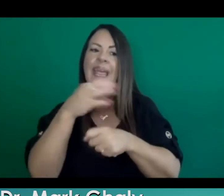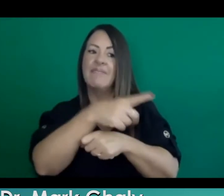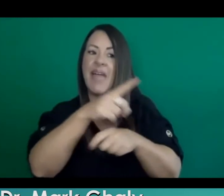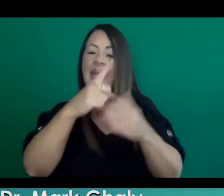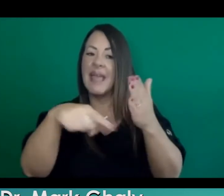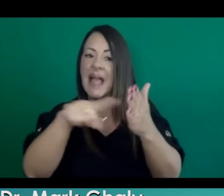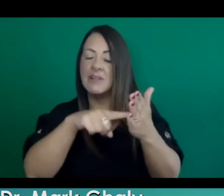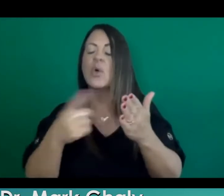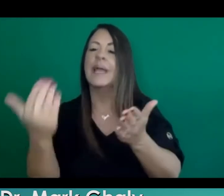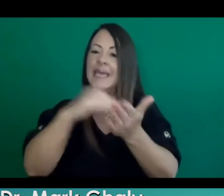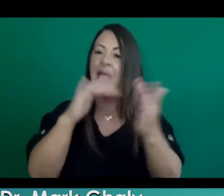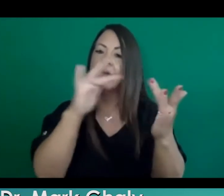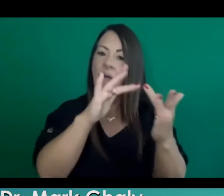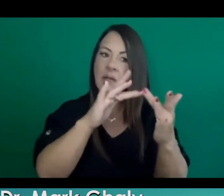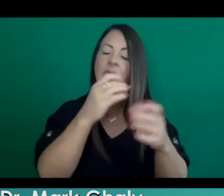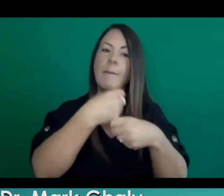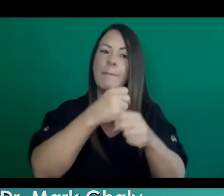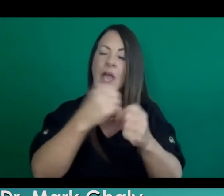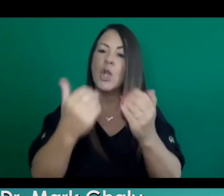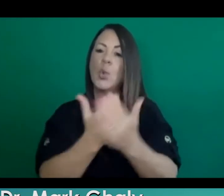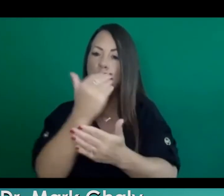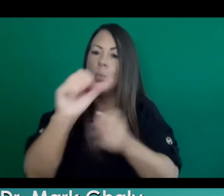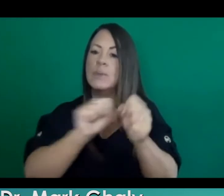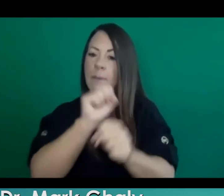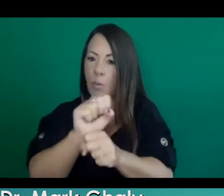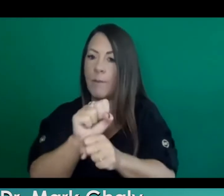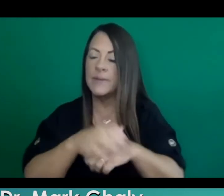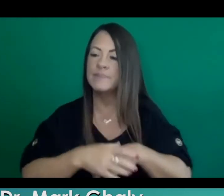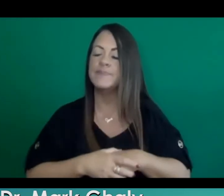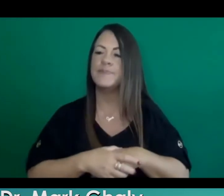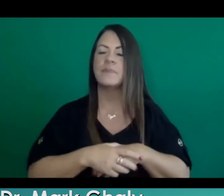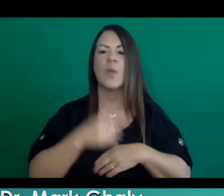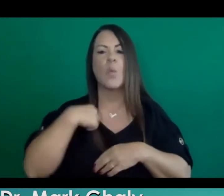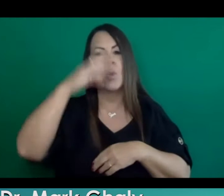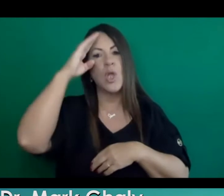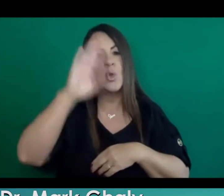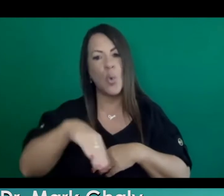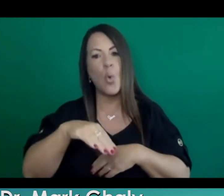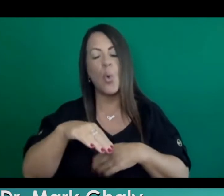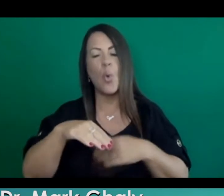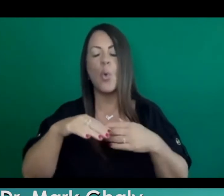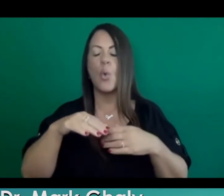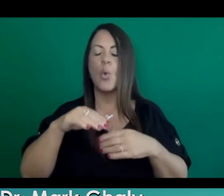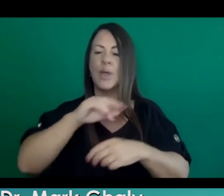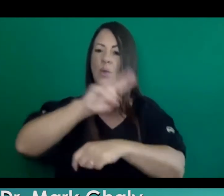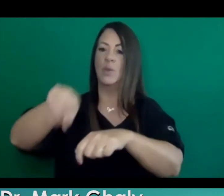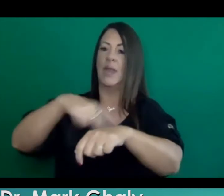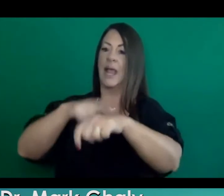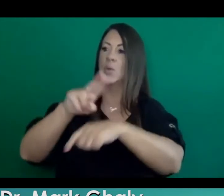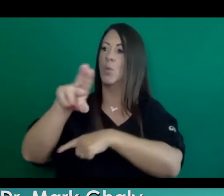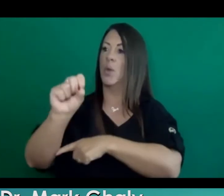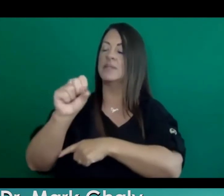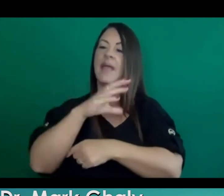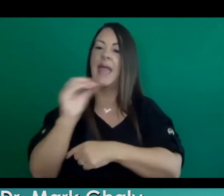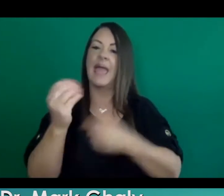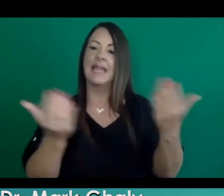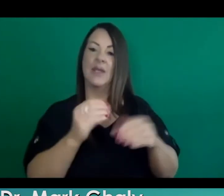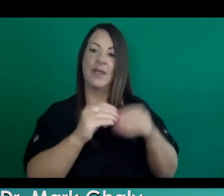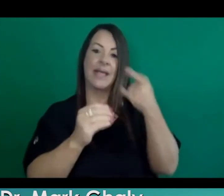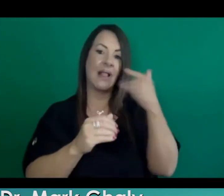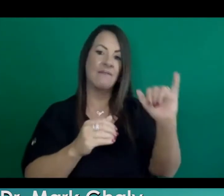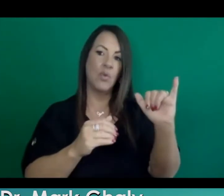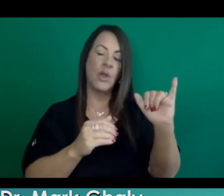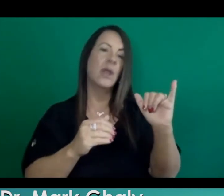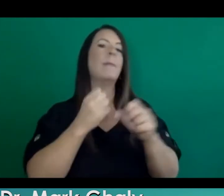the site. We hope because of the conditions nationally and within California that test turnaround time is not